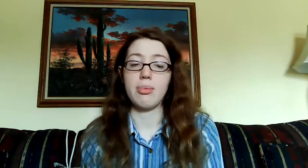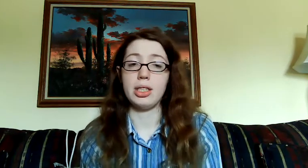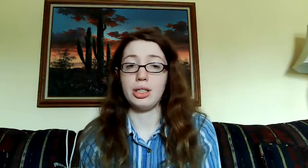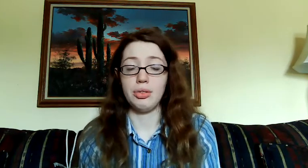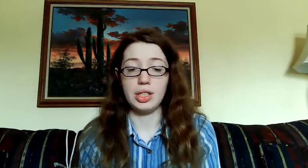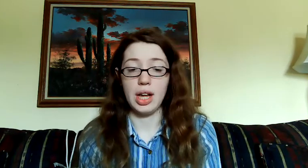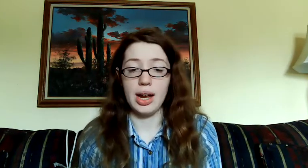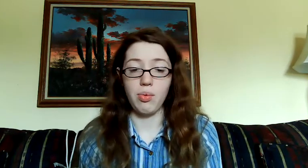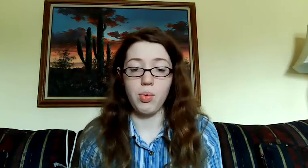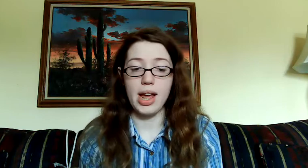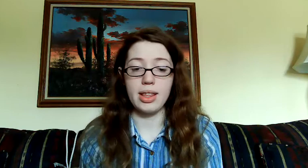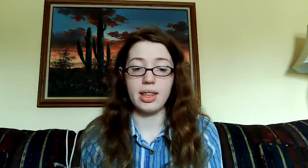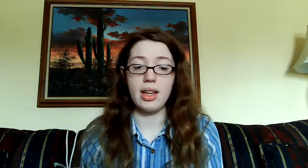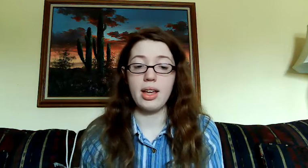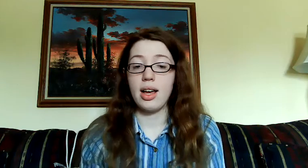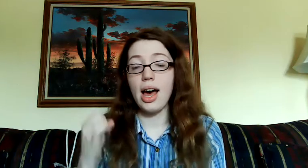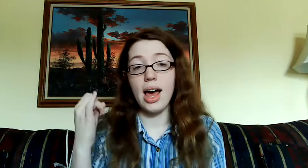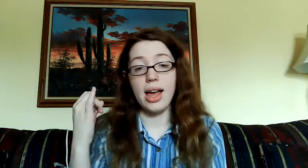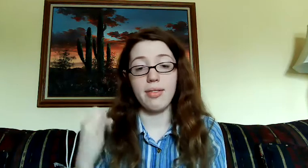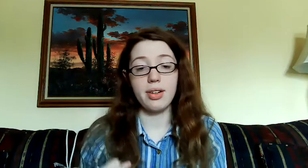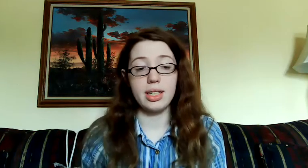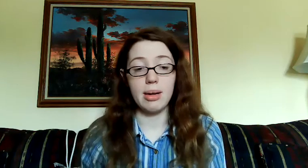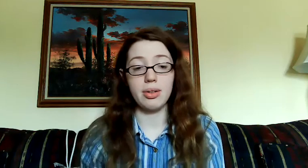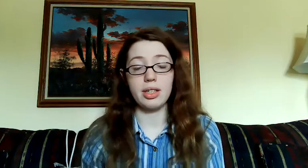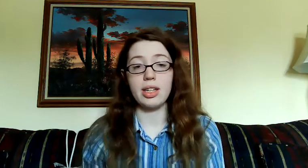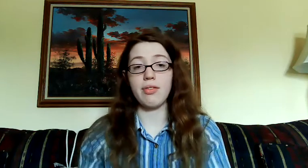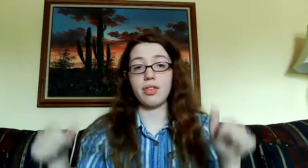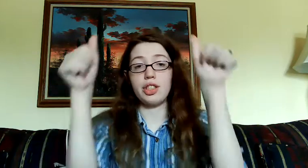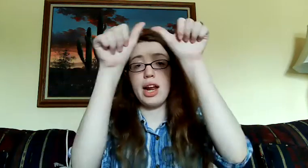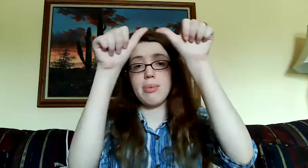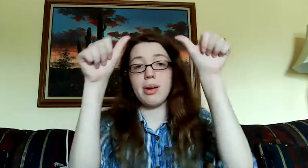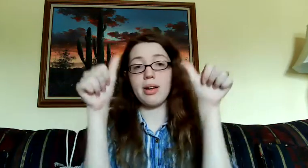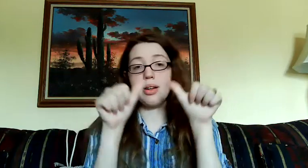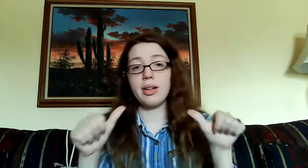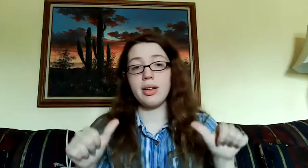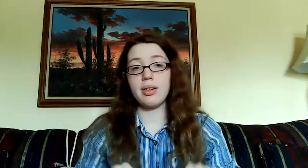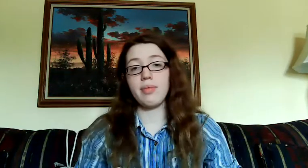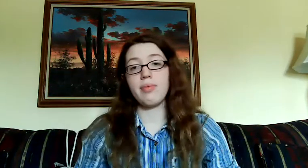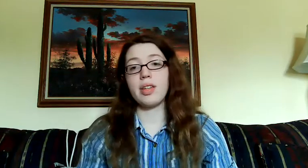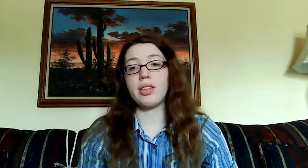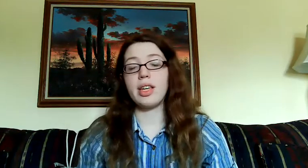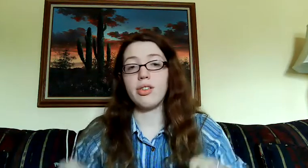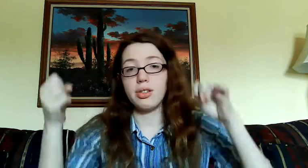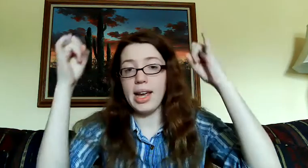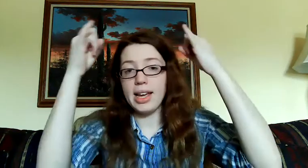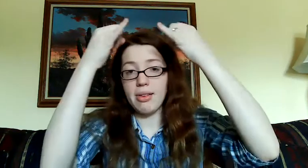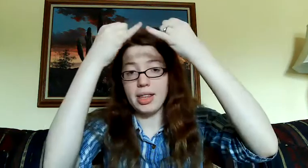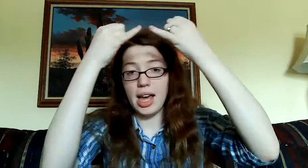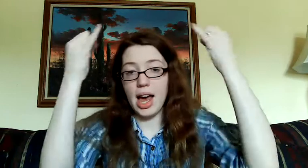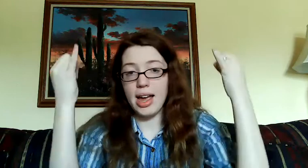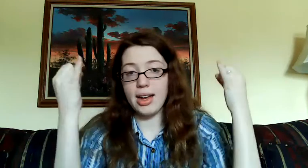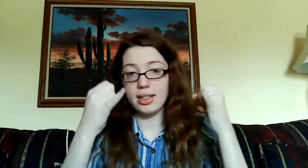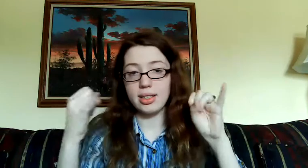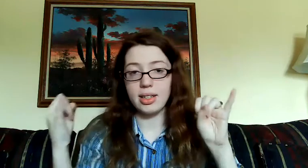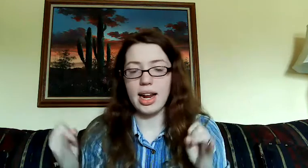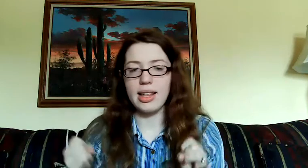you'd sign with. I, for example, the sign for shape. You'd think you could make it with I, and I think that